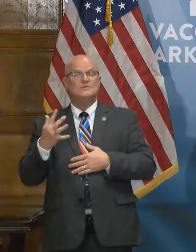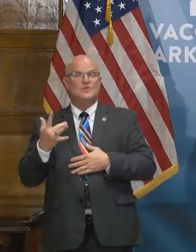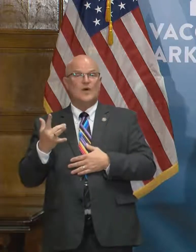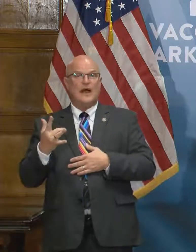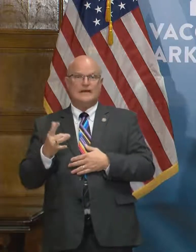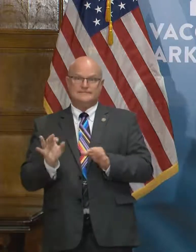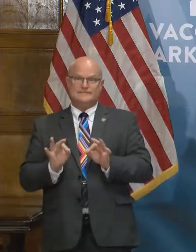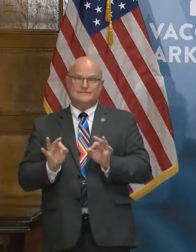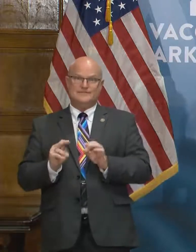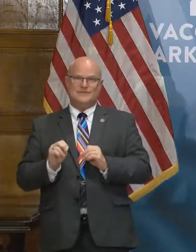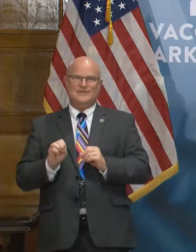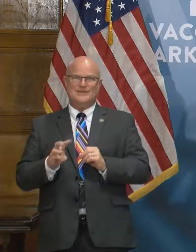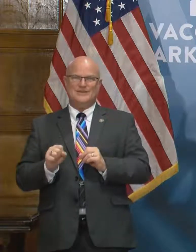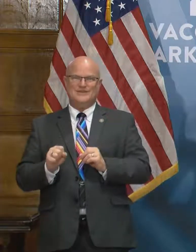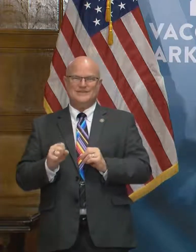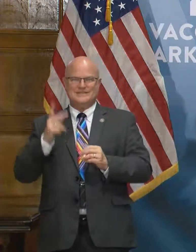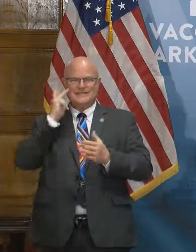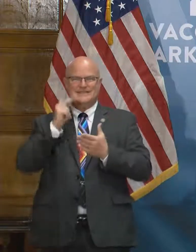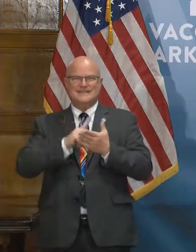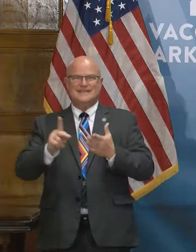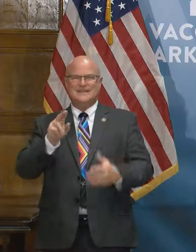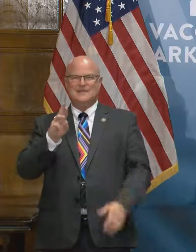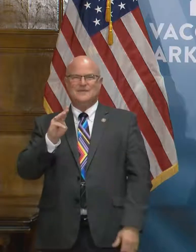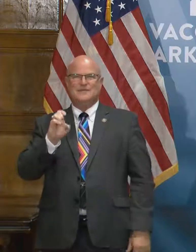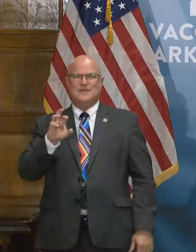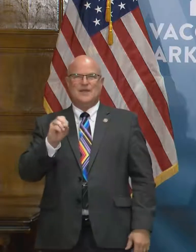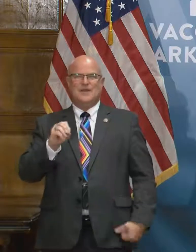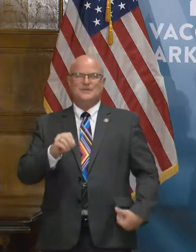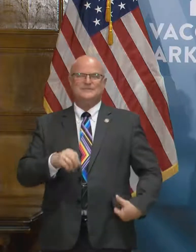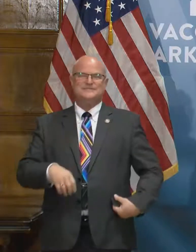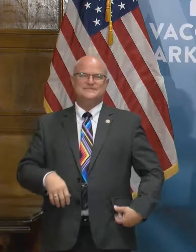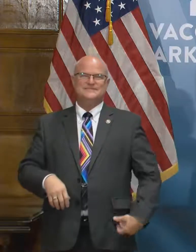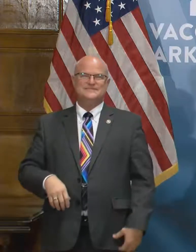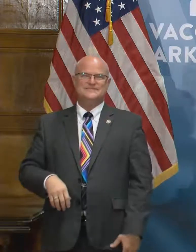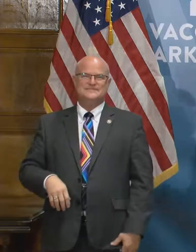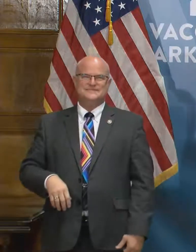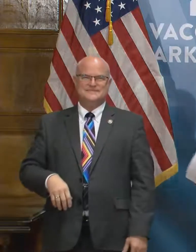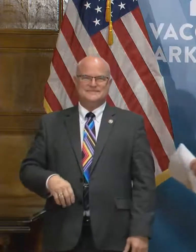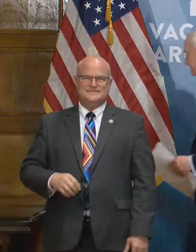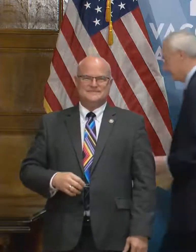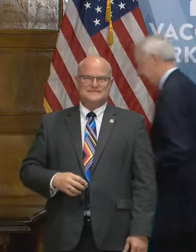much news. Secretary Romero.